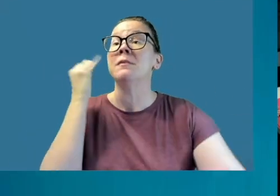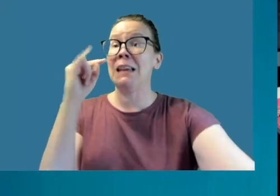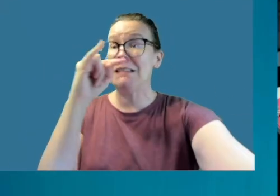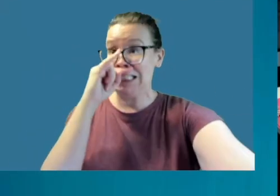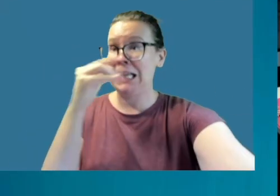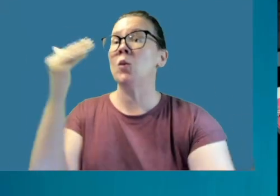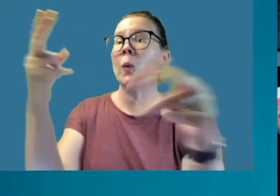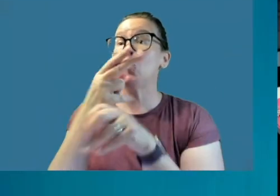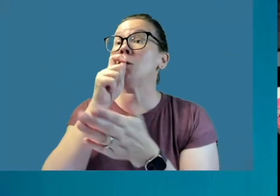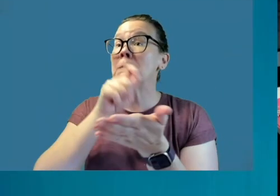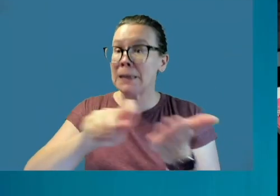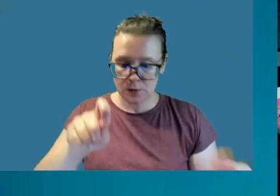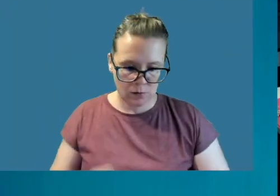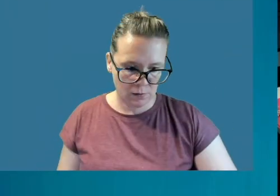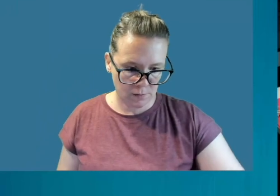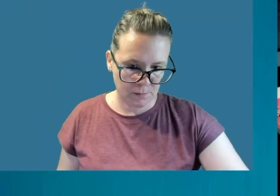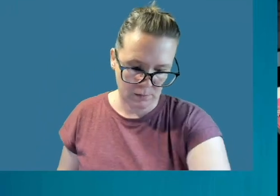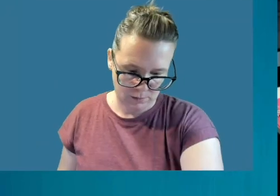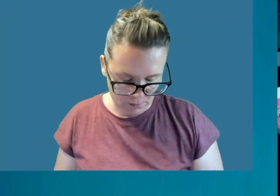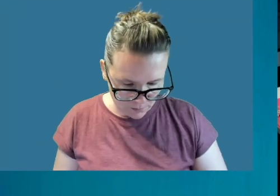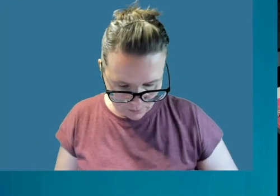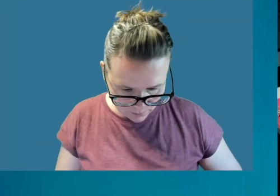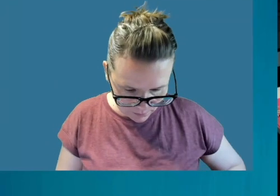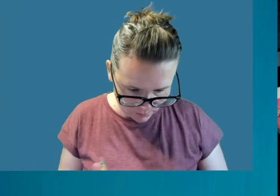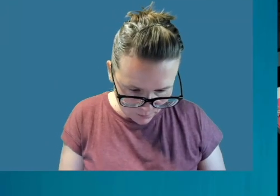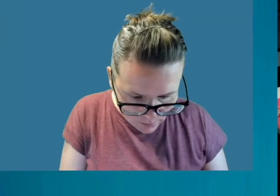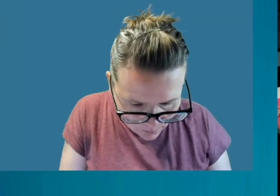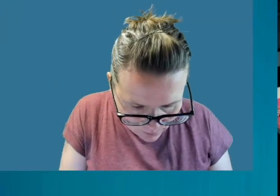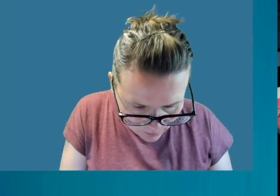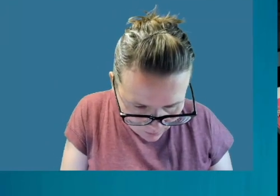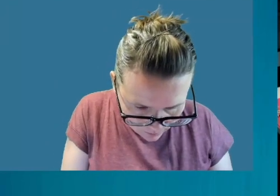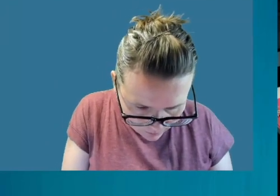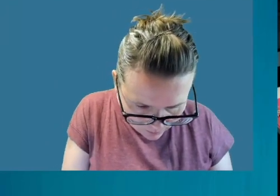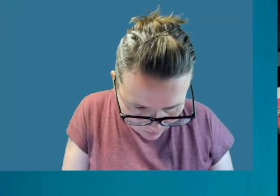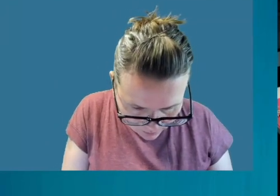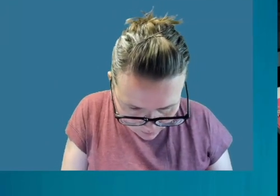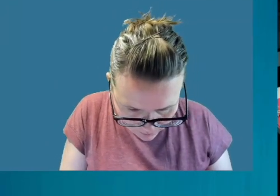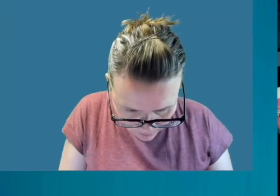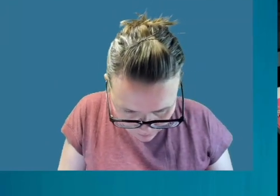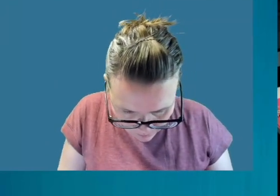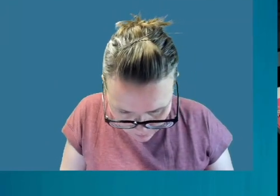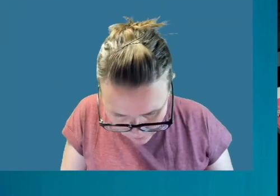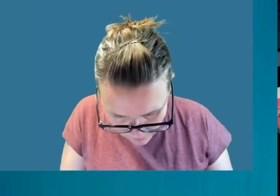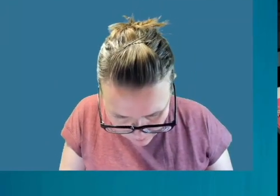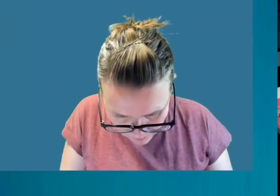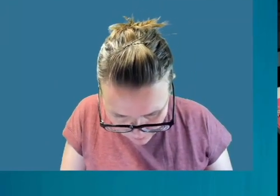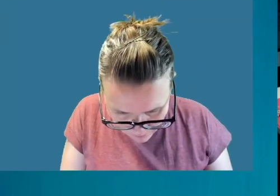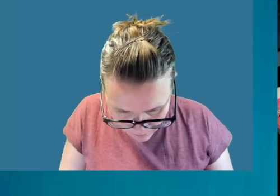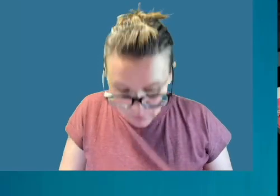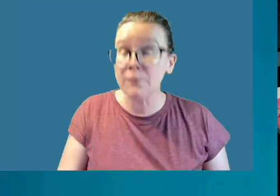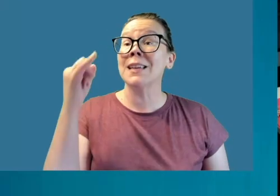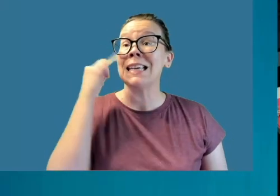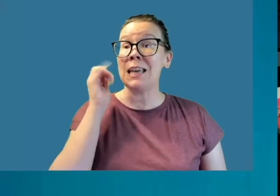the folded paper. So use your rotary cutter if you're an adult. If you're in my sewing club, mark it with a pencil